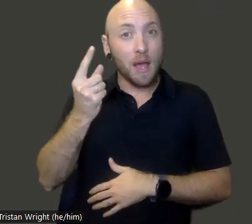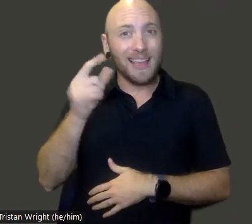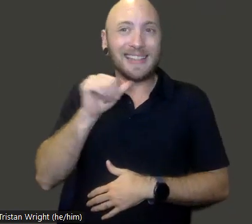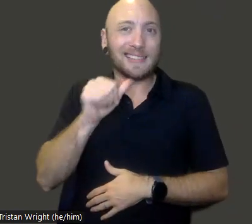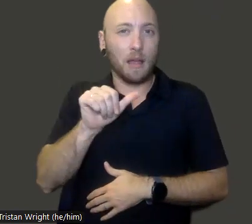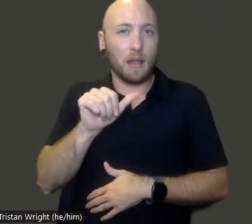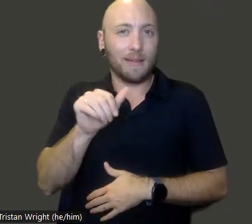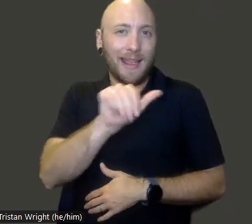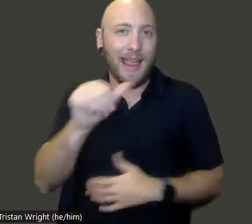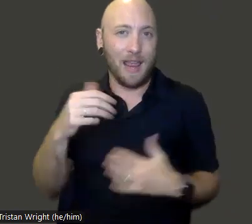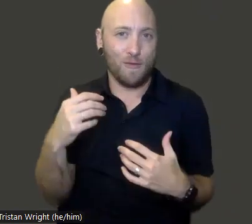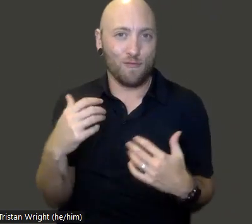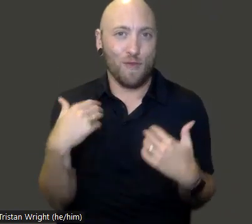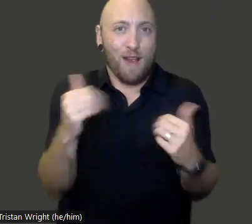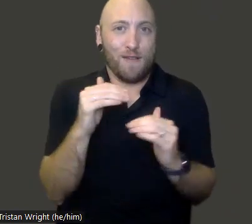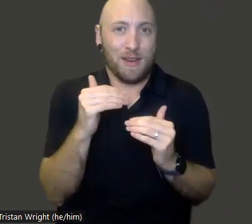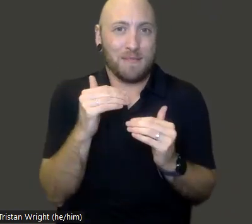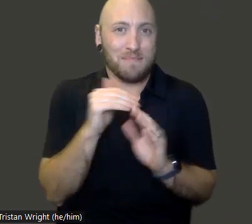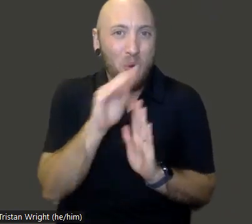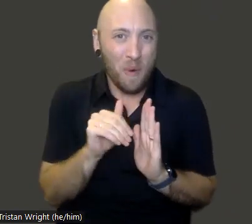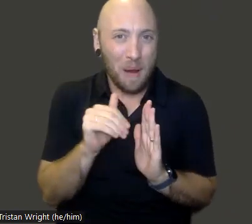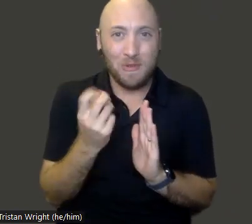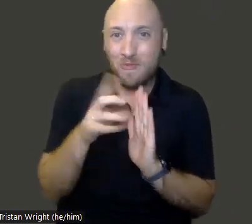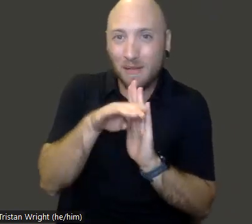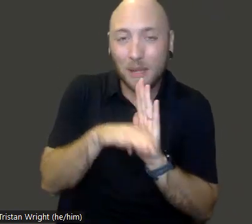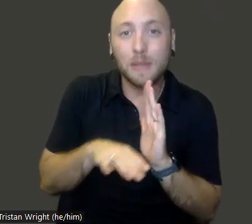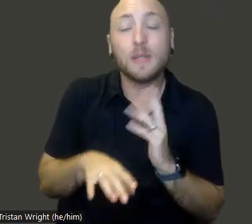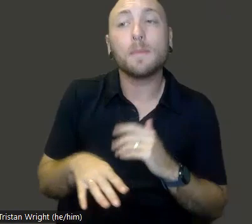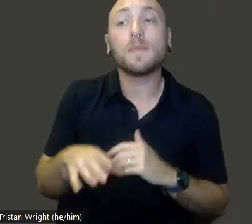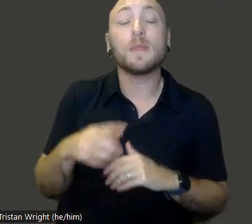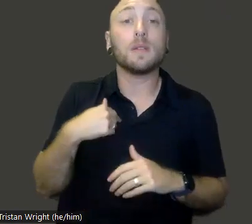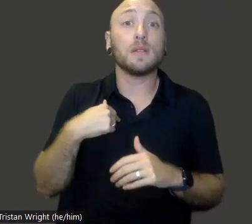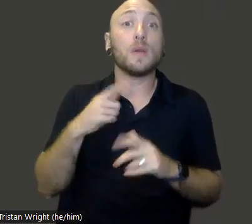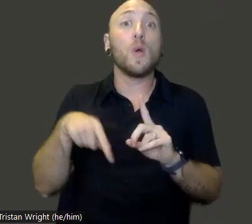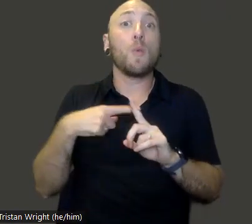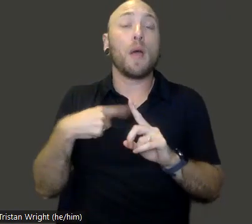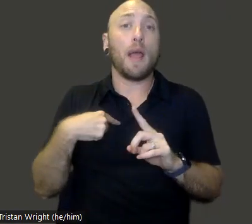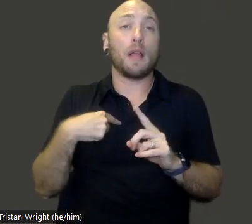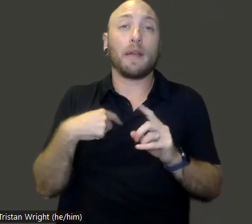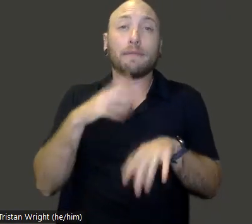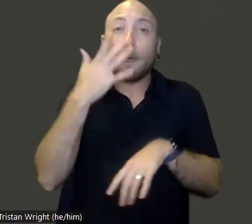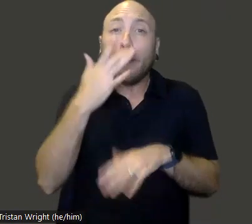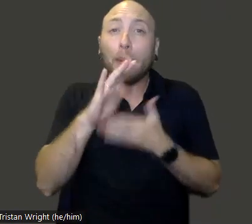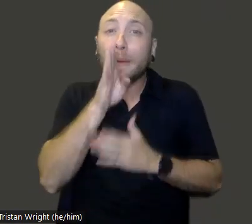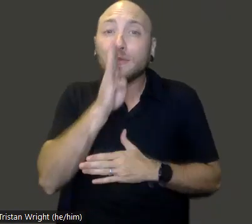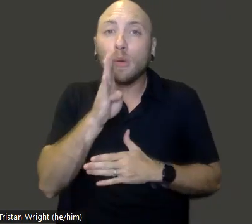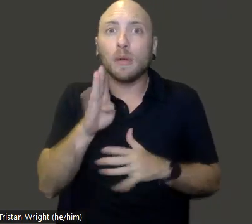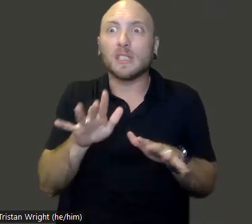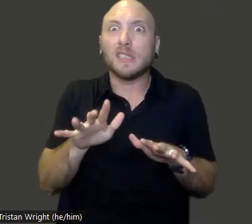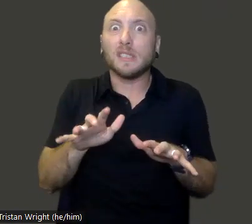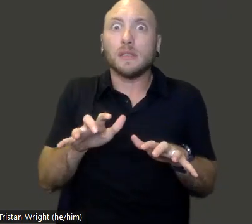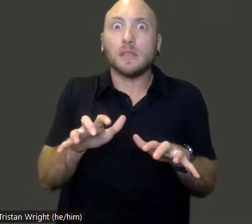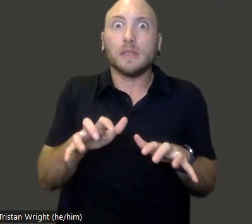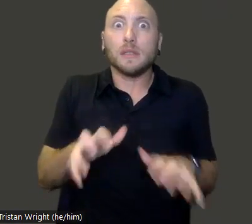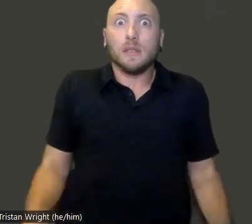recovery, right? Into working the 12 steps. So what my early recovery looked like was, you know, just white knuckling it and just like sitting on